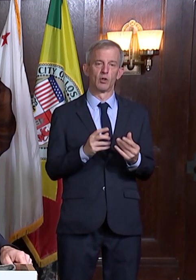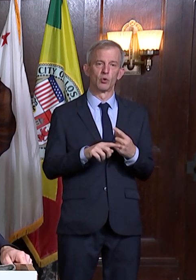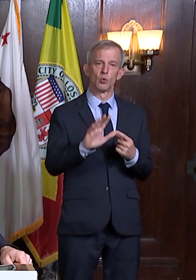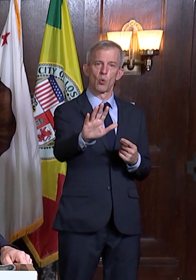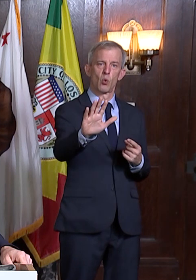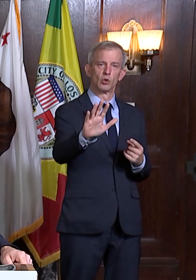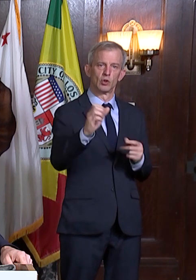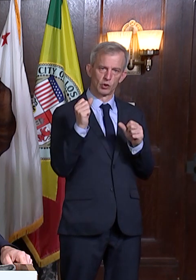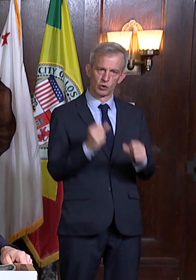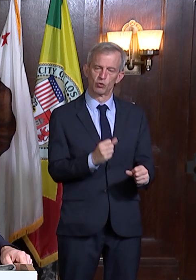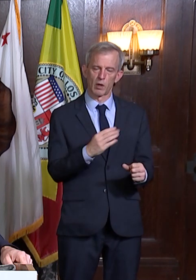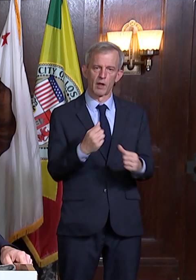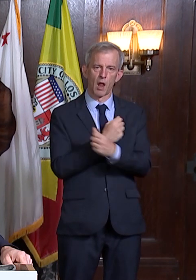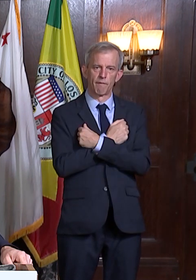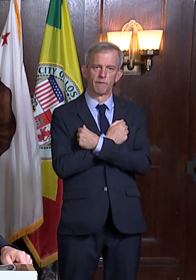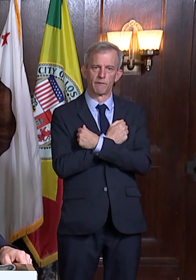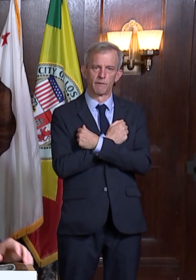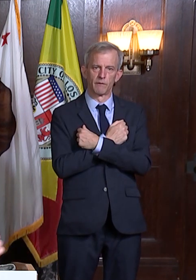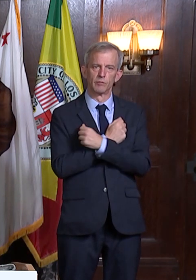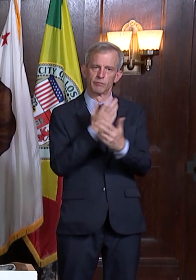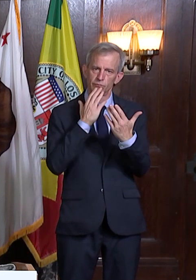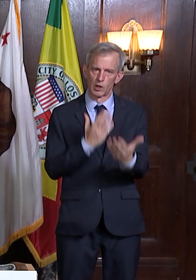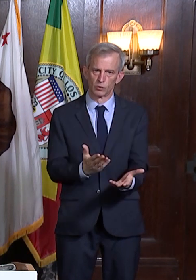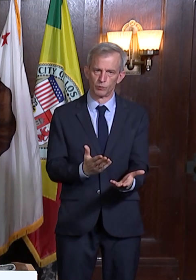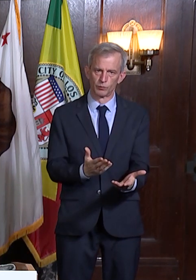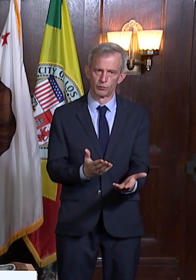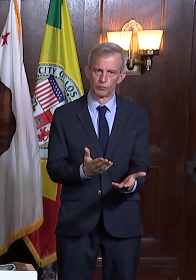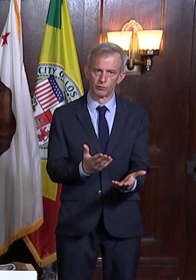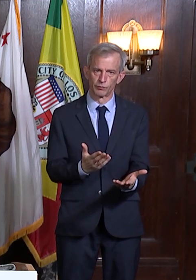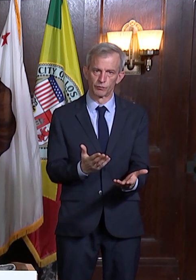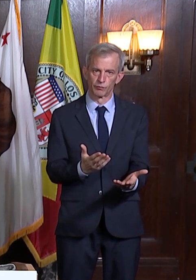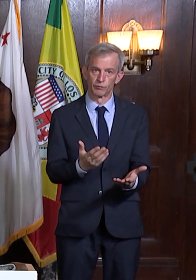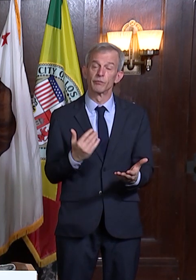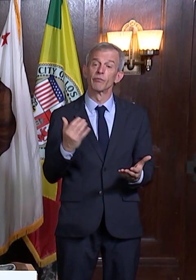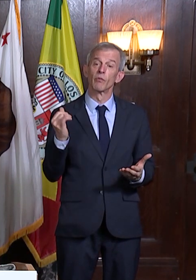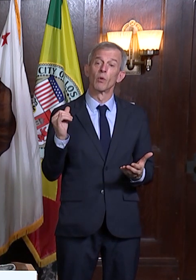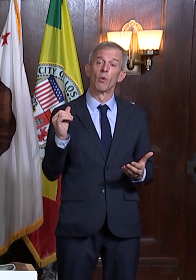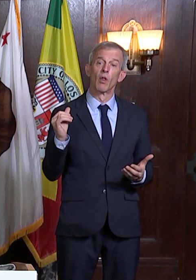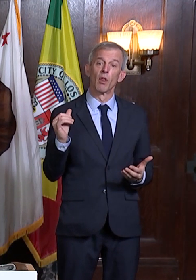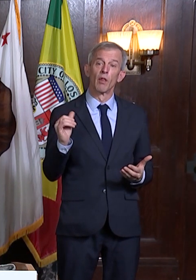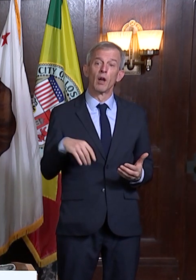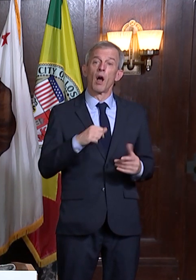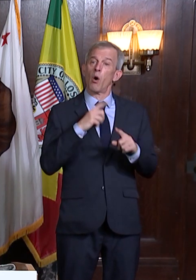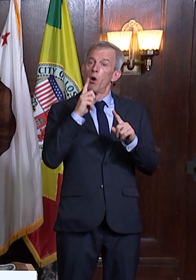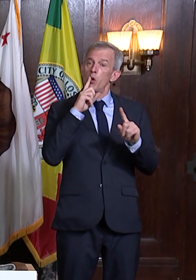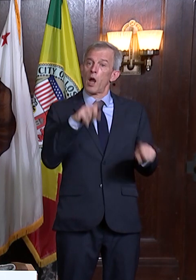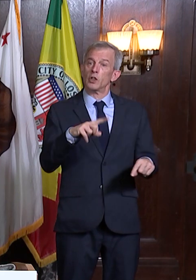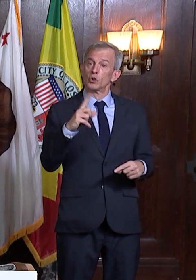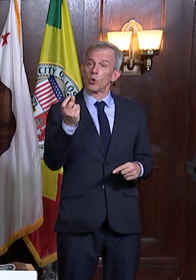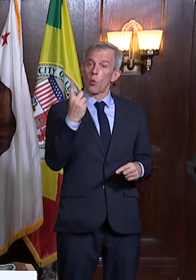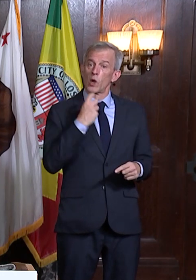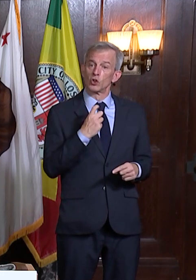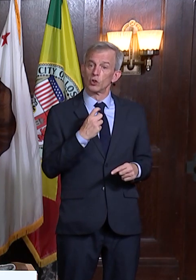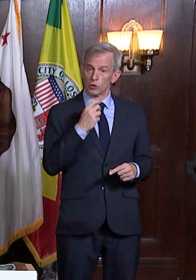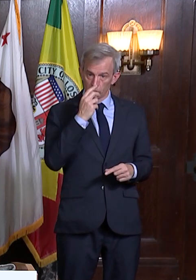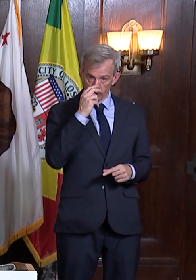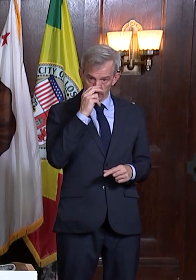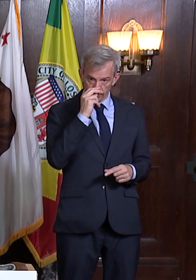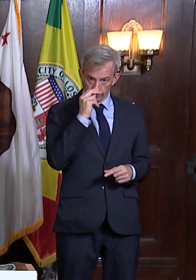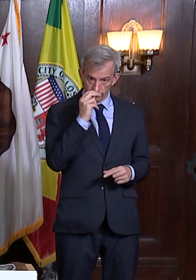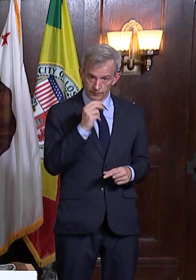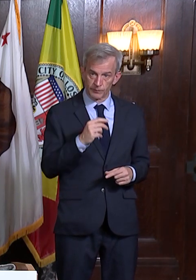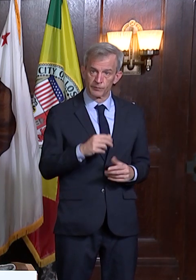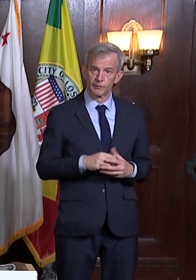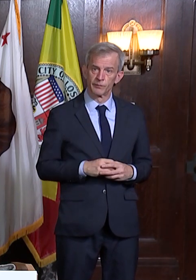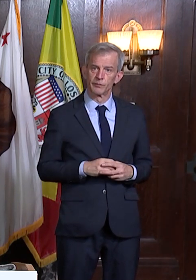strength and love. Thank you. With that, I will answer questions, and then I will speak in Spanish,